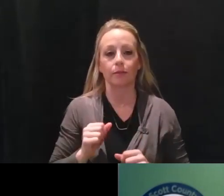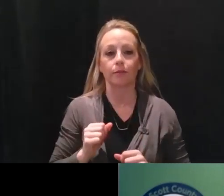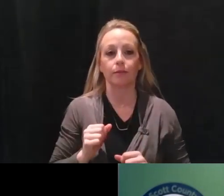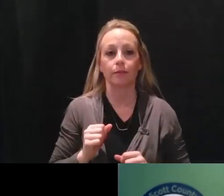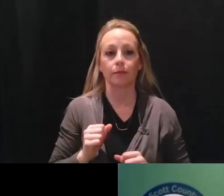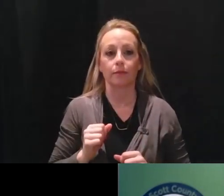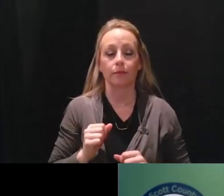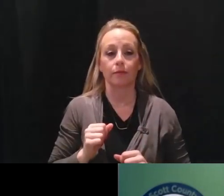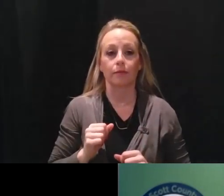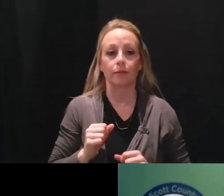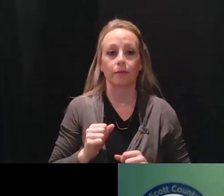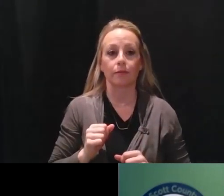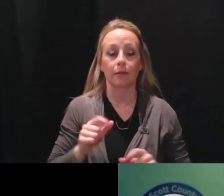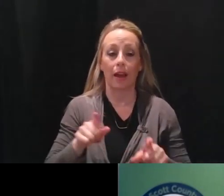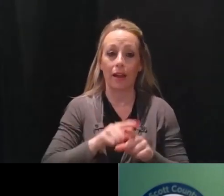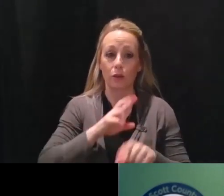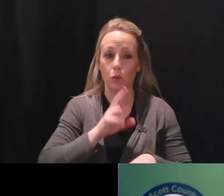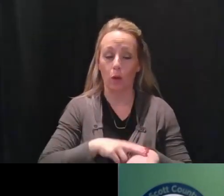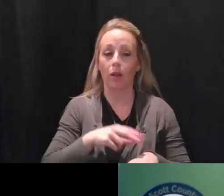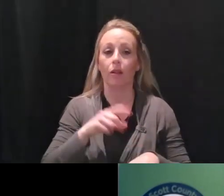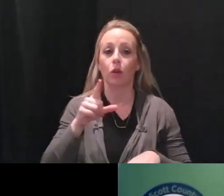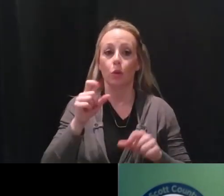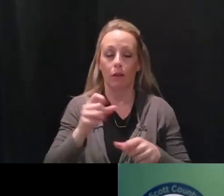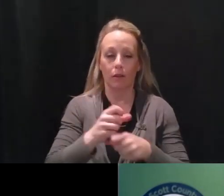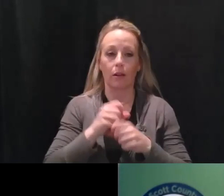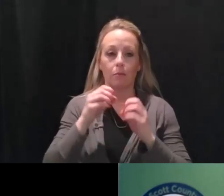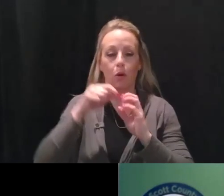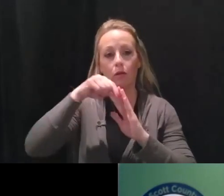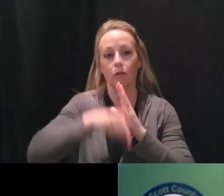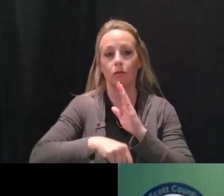usual, you can obtain more details at